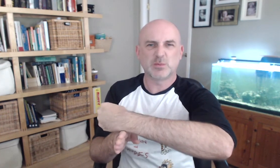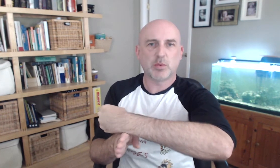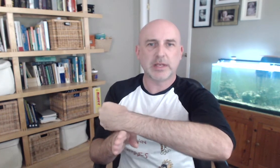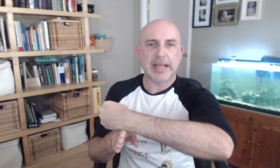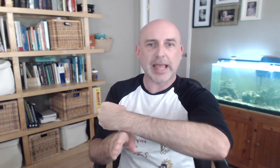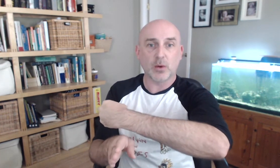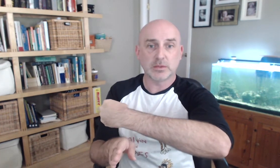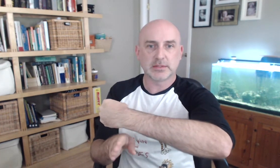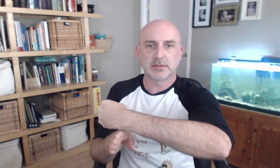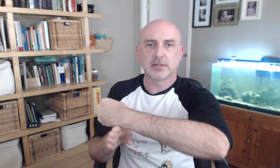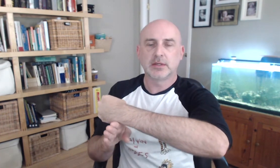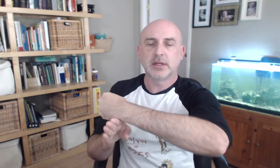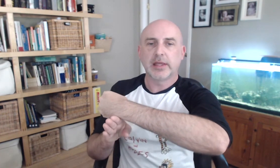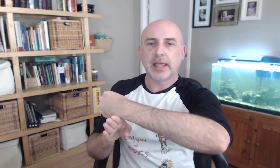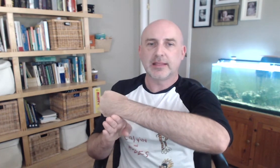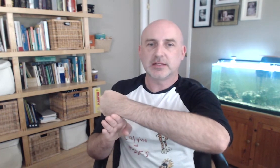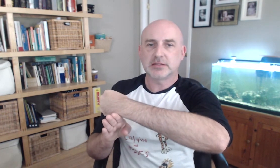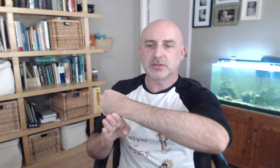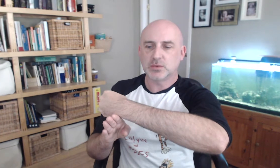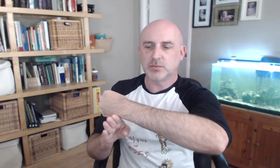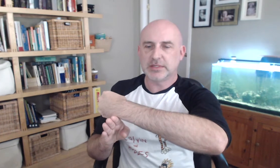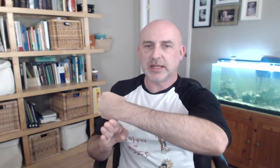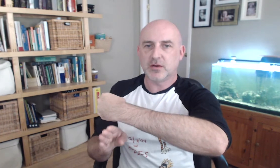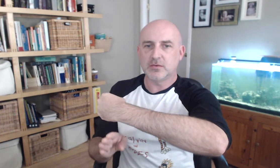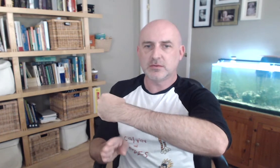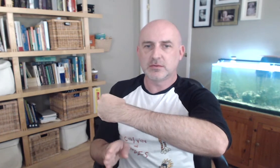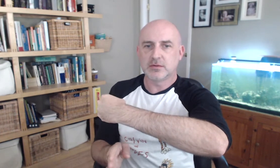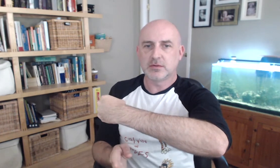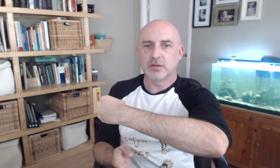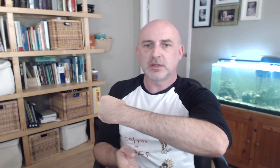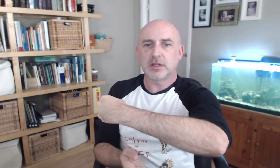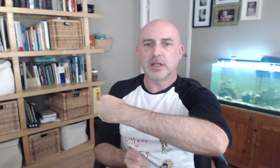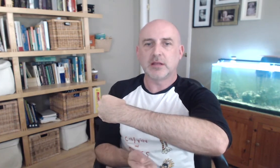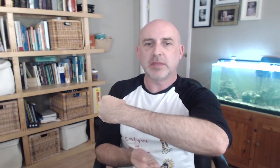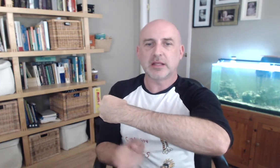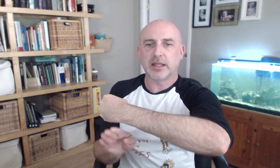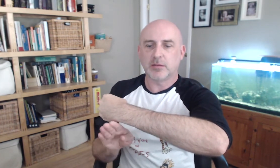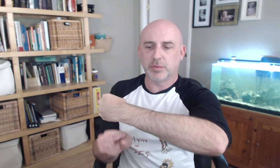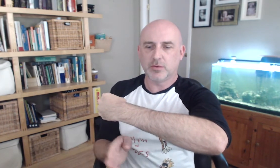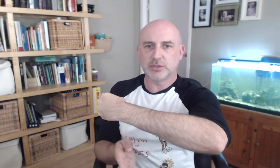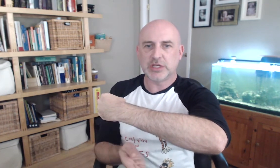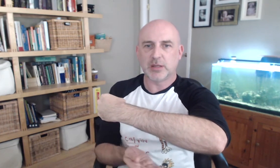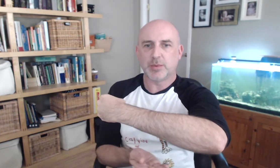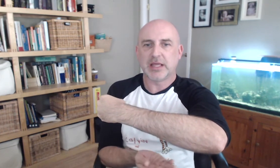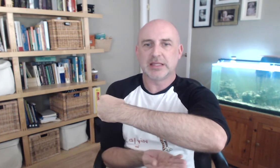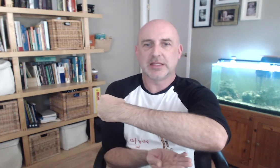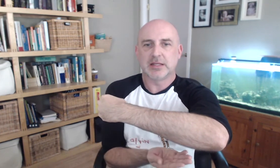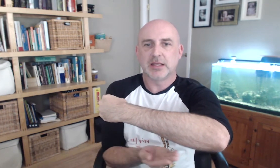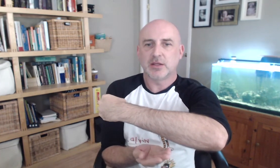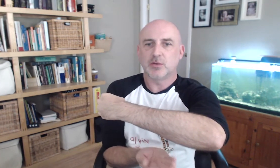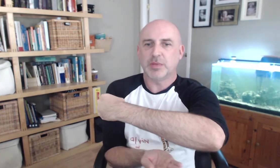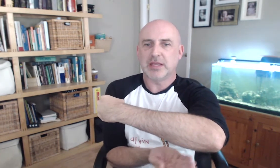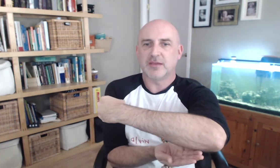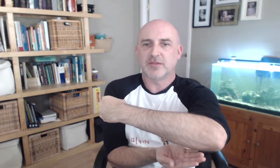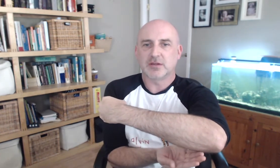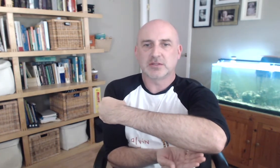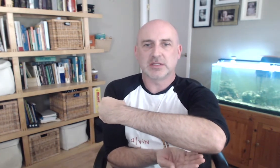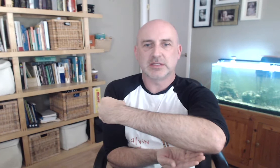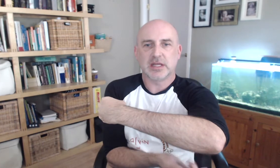pointing out, and then it's going to swoop down and make like a bowl shape, and then your pinky finger is going to touch